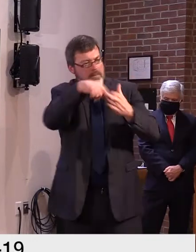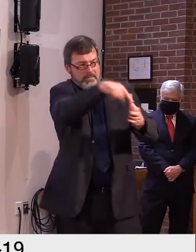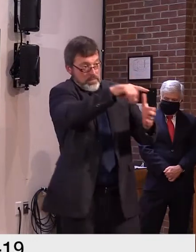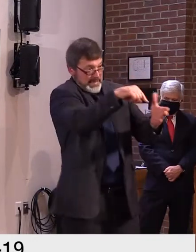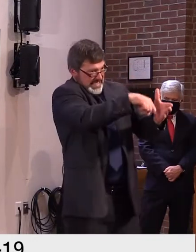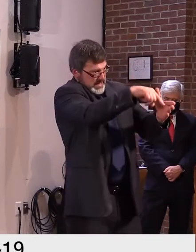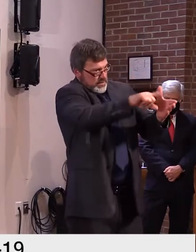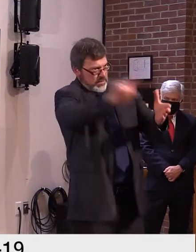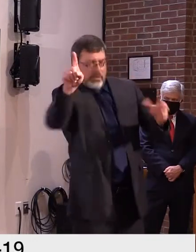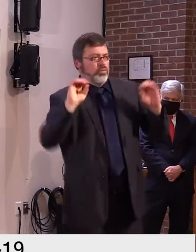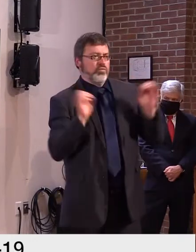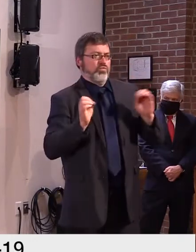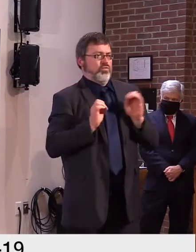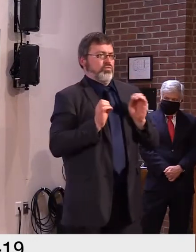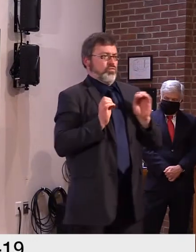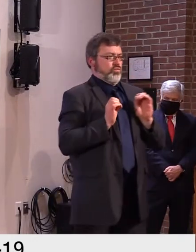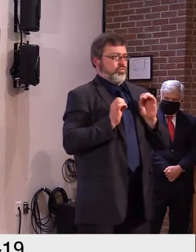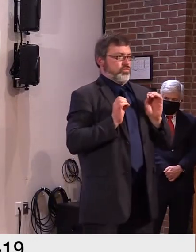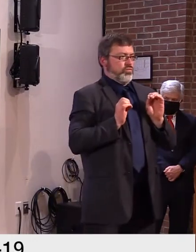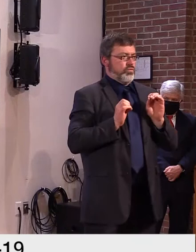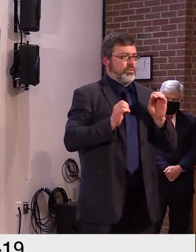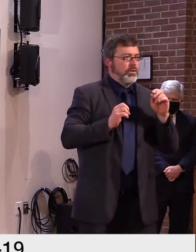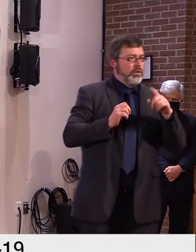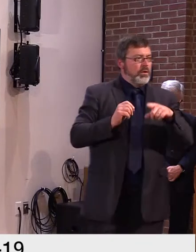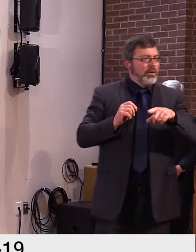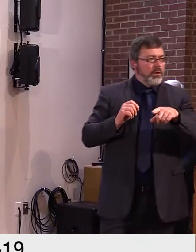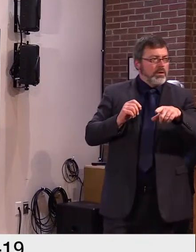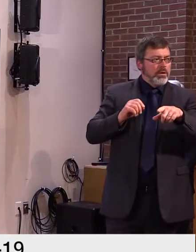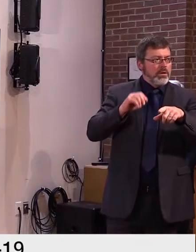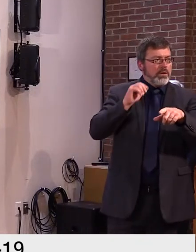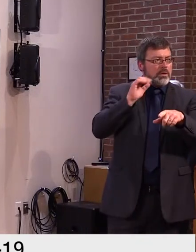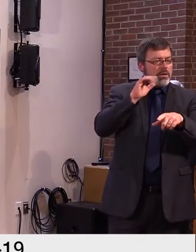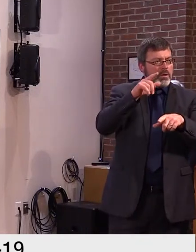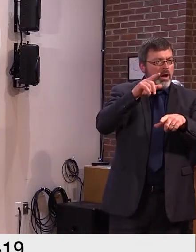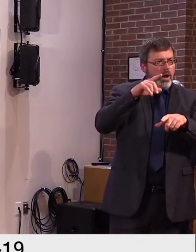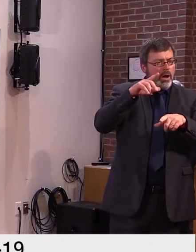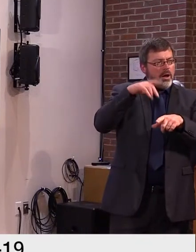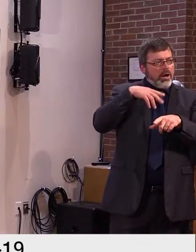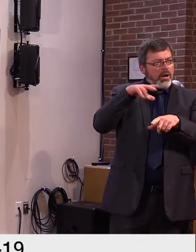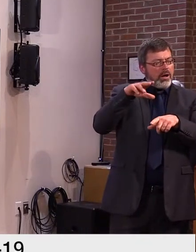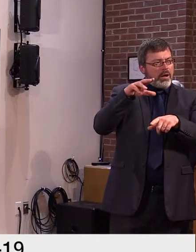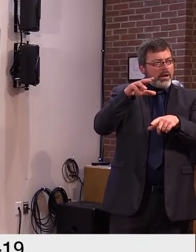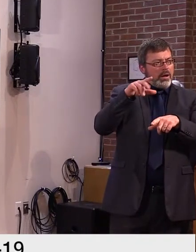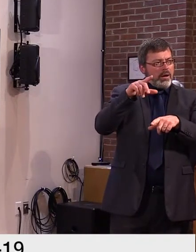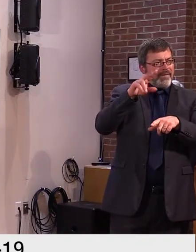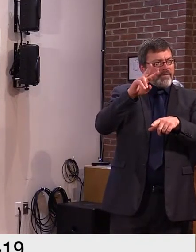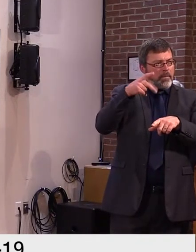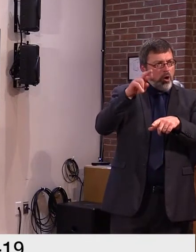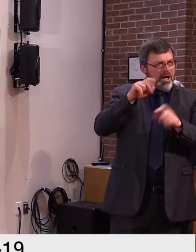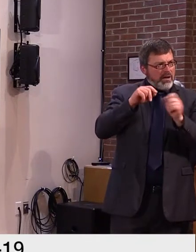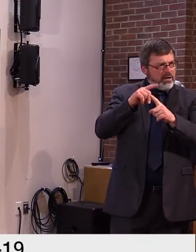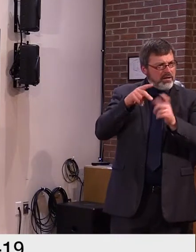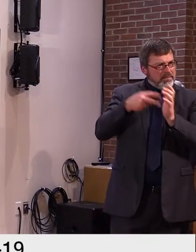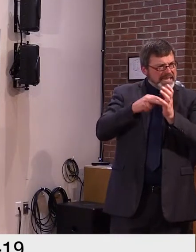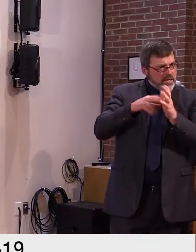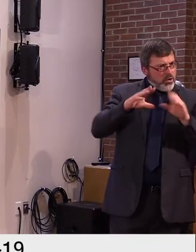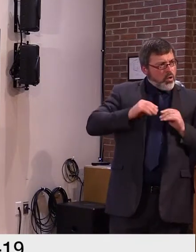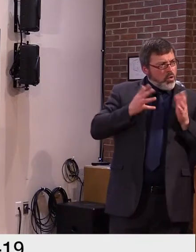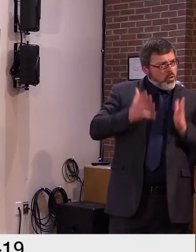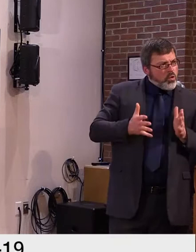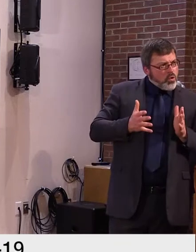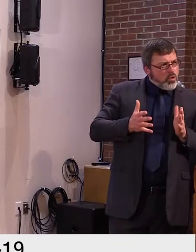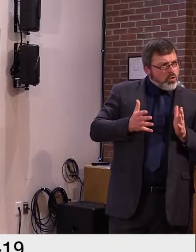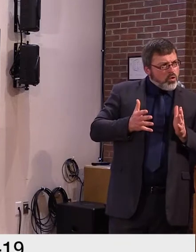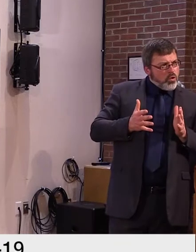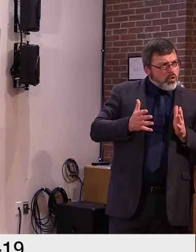Okay, so the owner of Champlain Orchards confirmed to VCR, yes, this group did go on a shopping trip the day after they